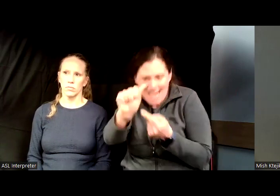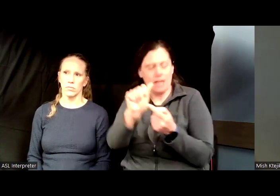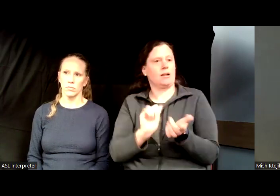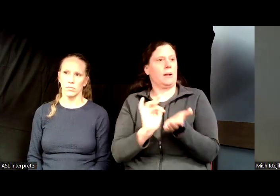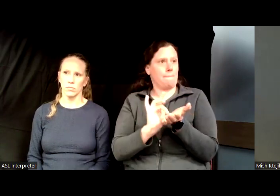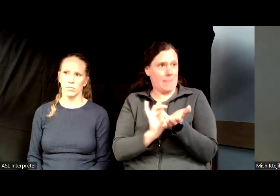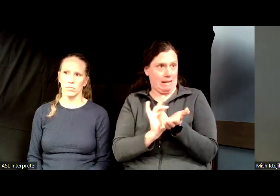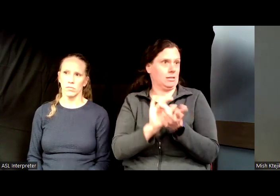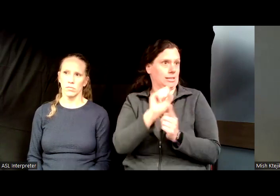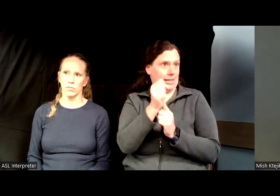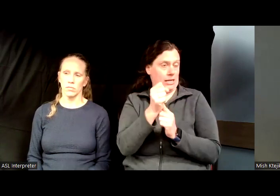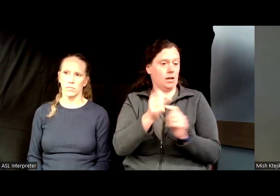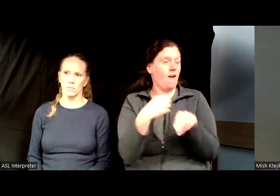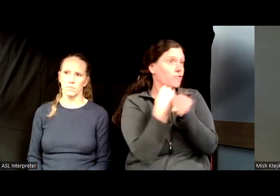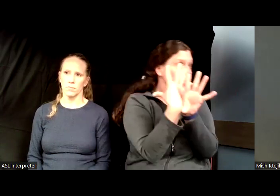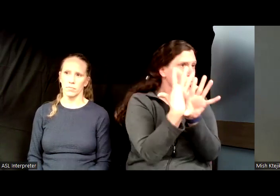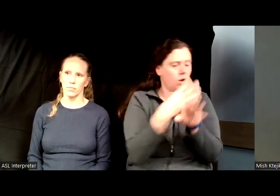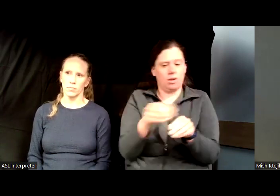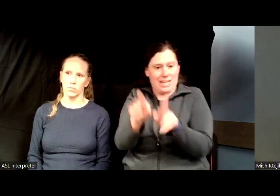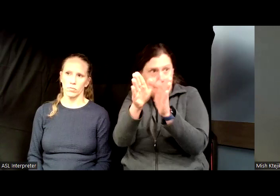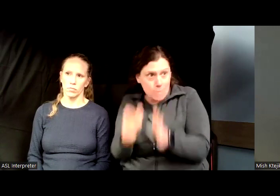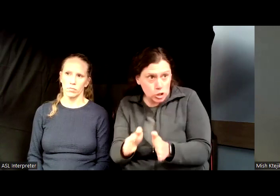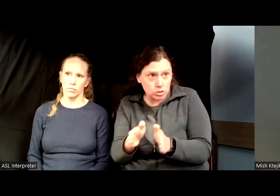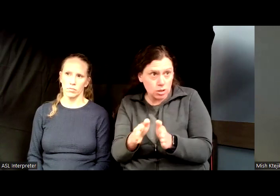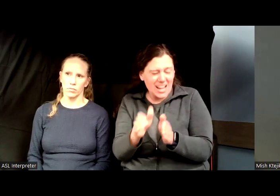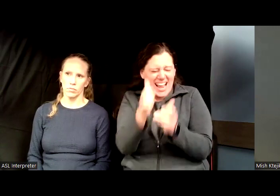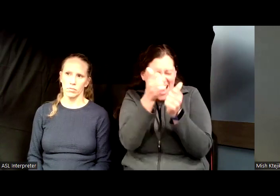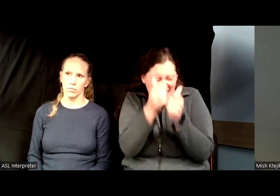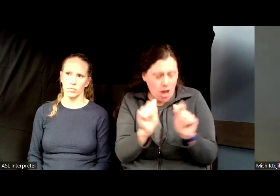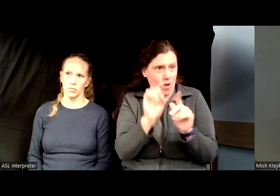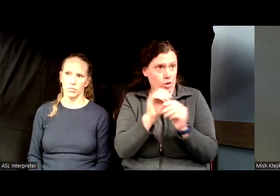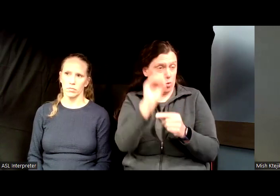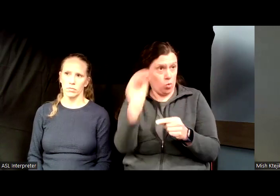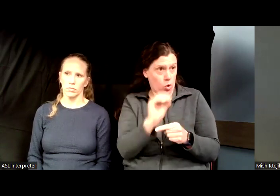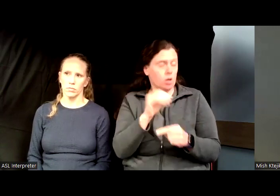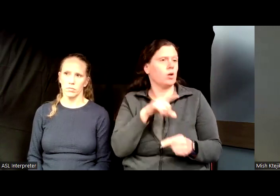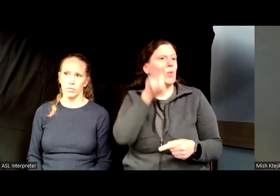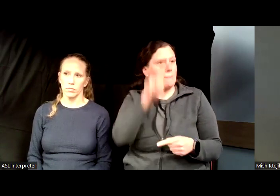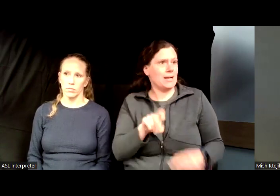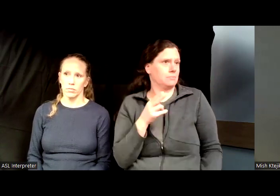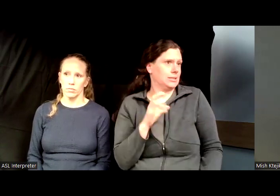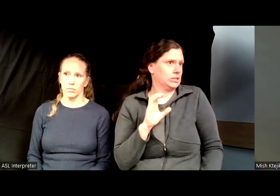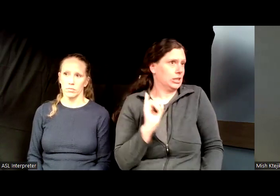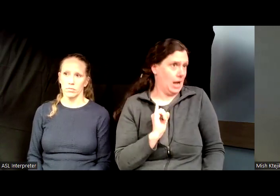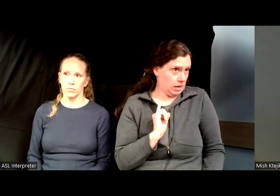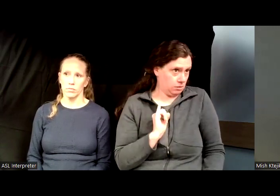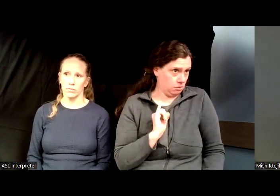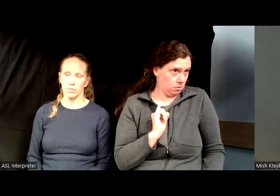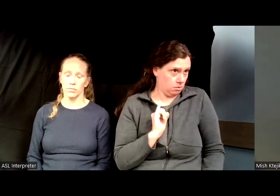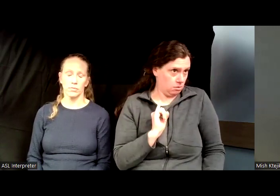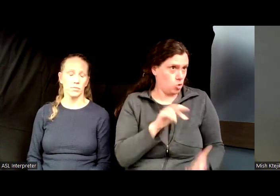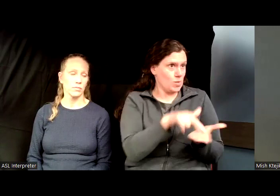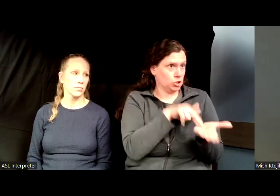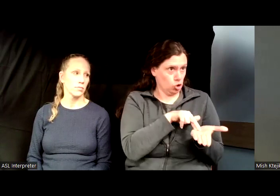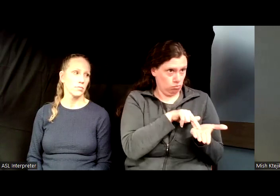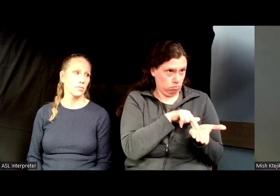who work in any medical setting of virtual or in person in Oregon, you must